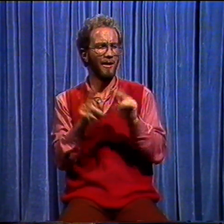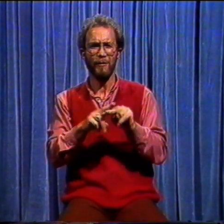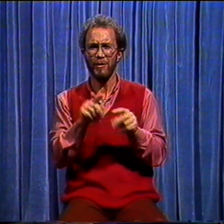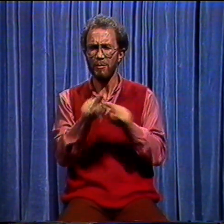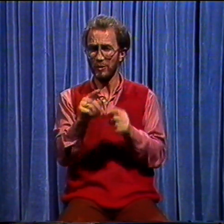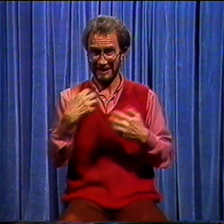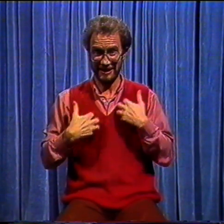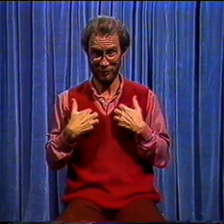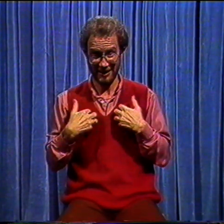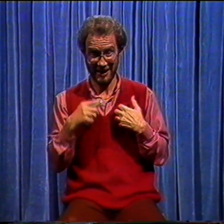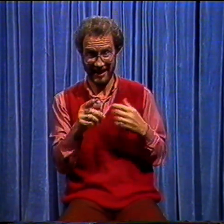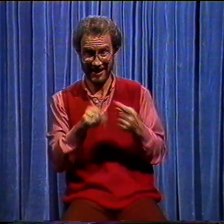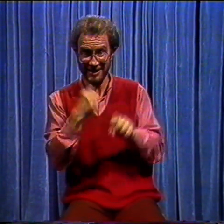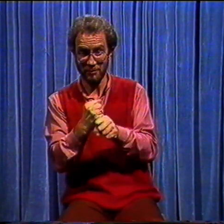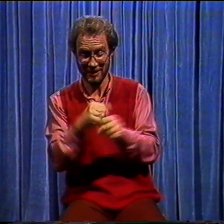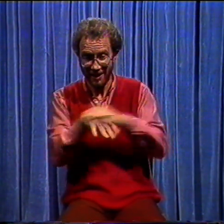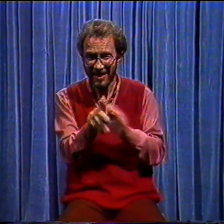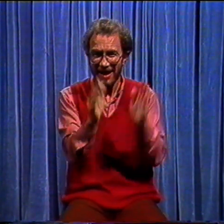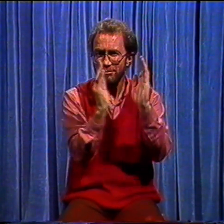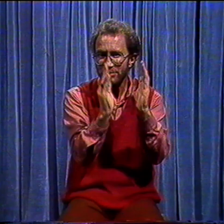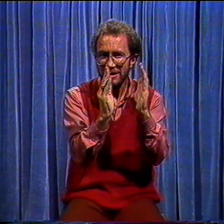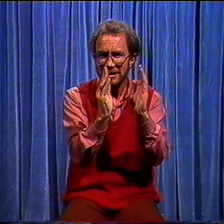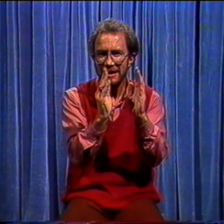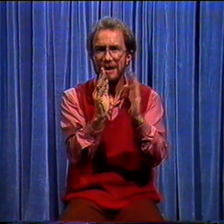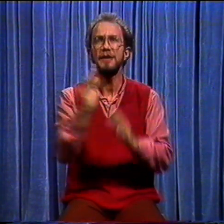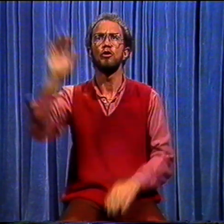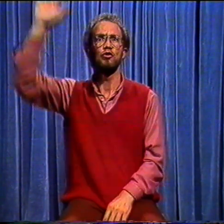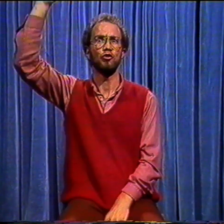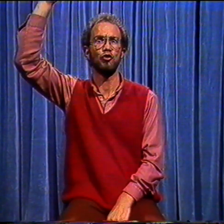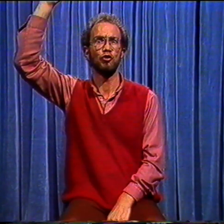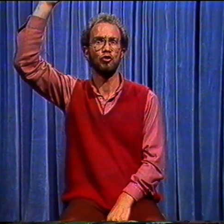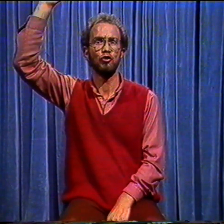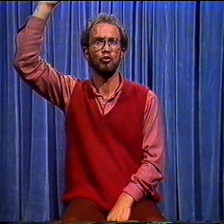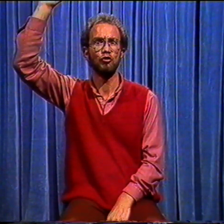One of the most interesting examples in this piece is this example.